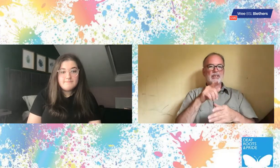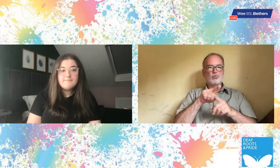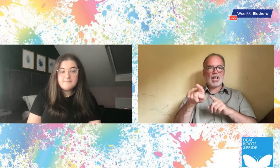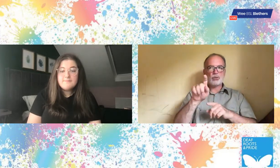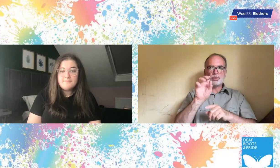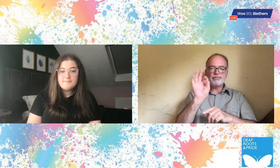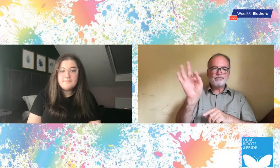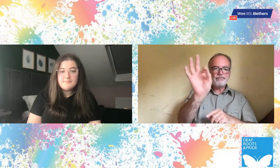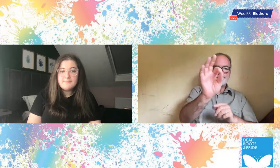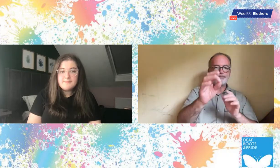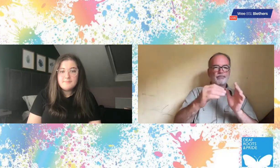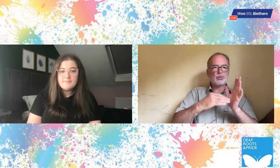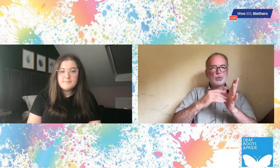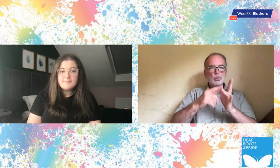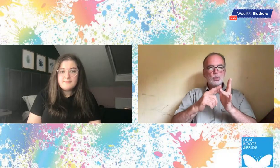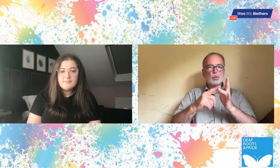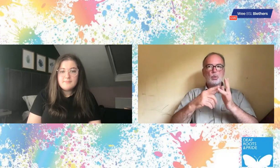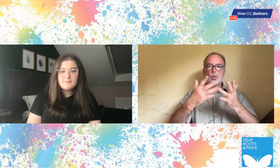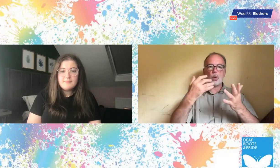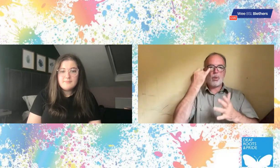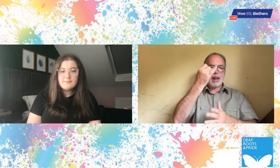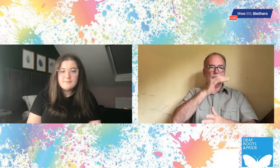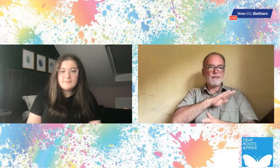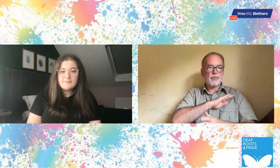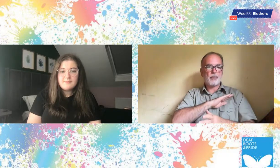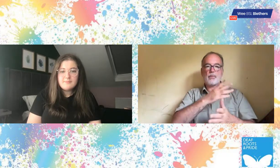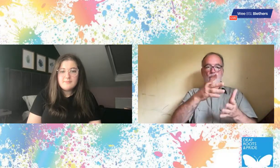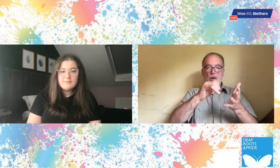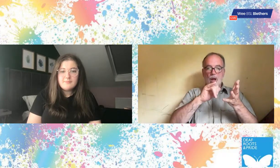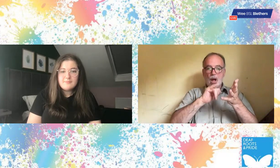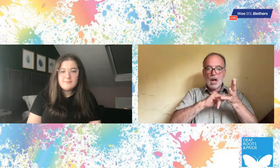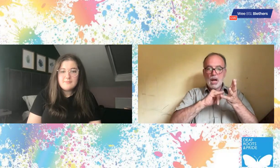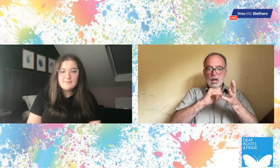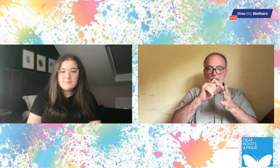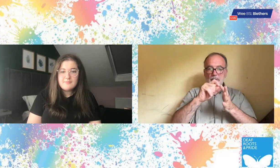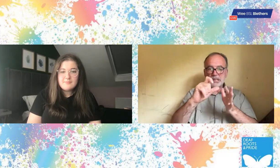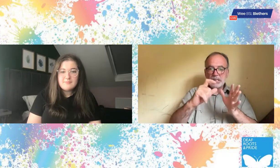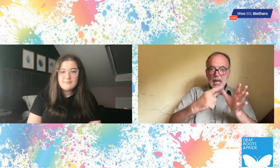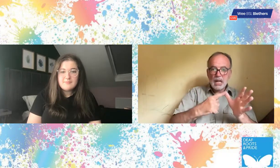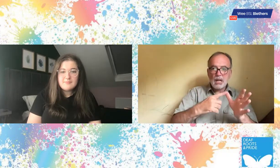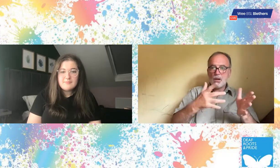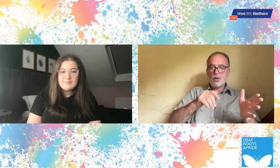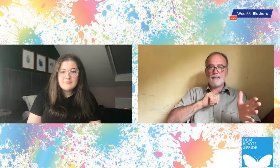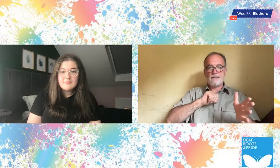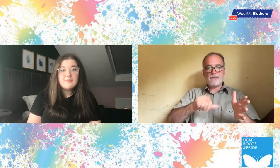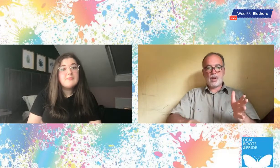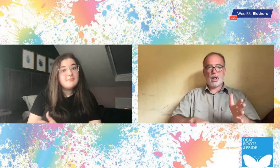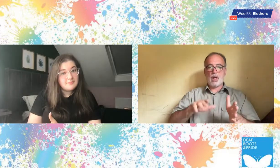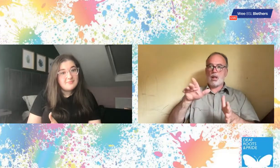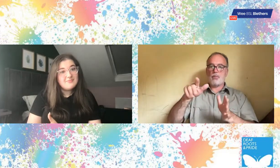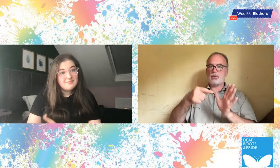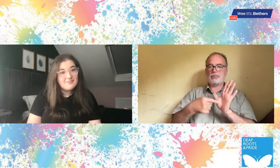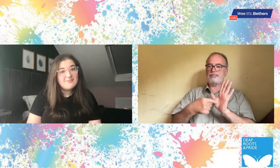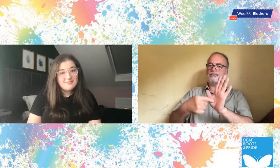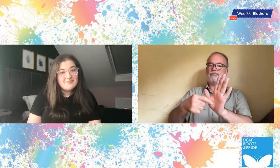skills, and get involved in volunteering. Ask around at zoos, ask around at wildlife parks, and